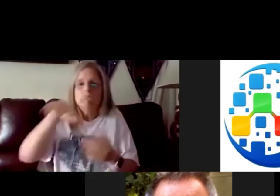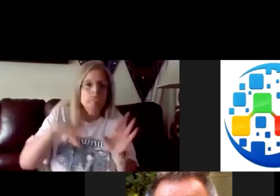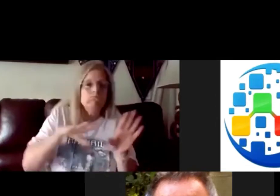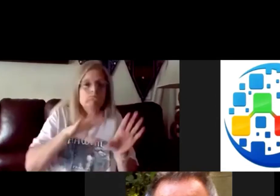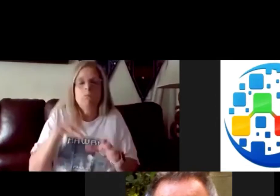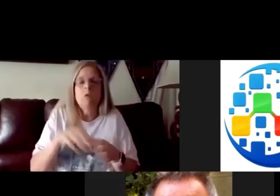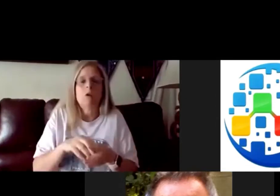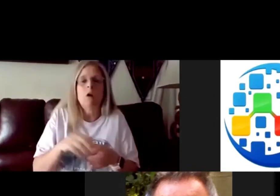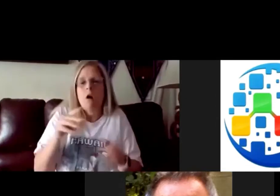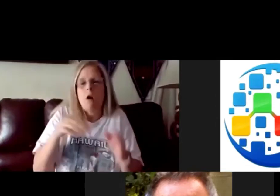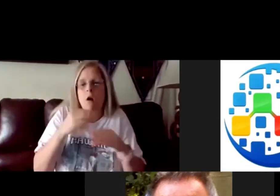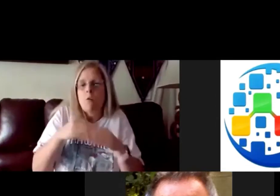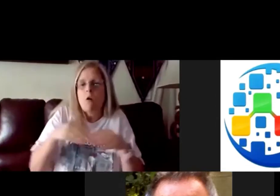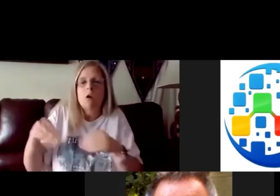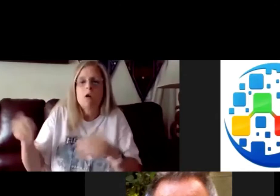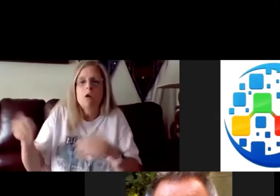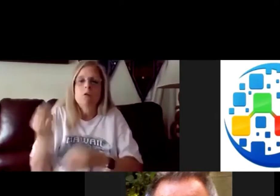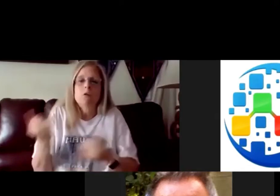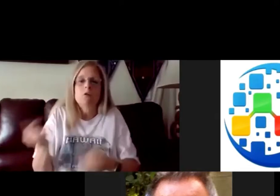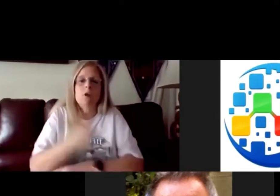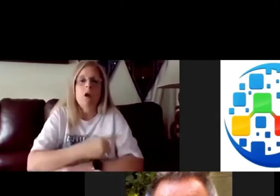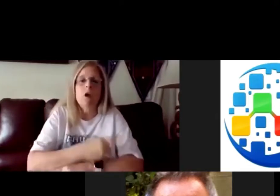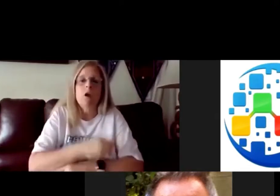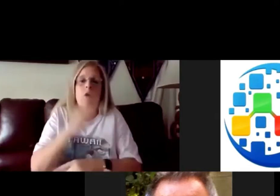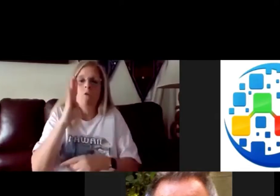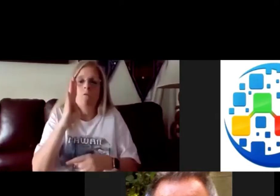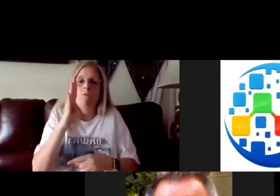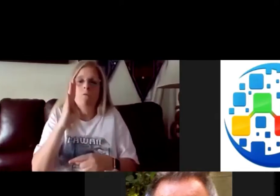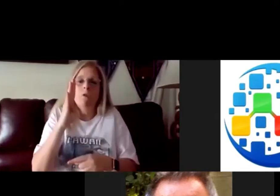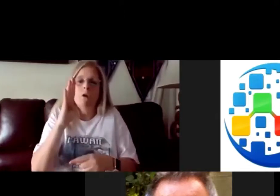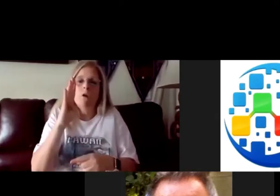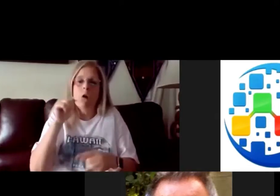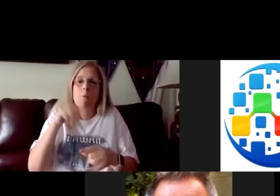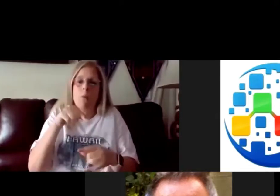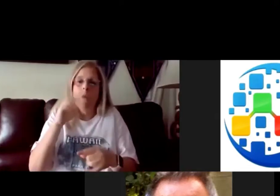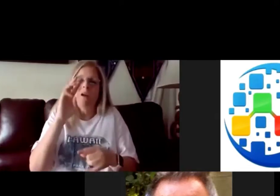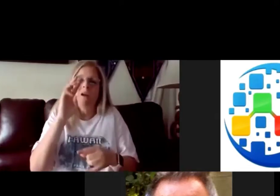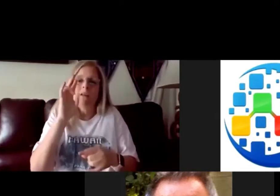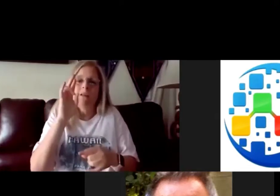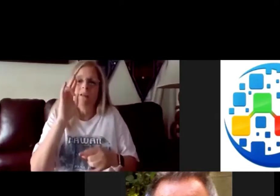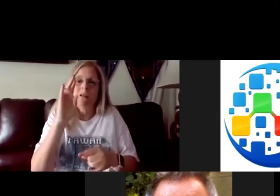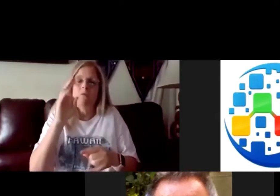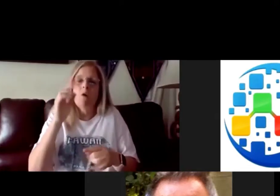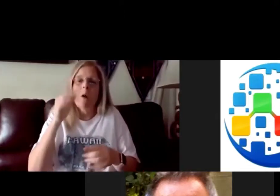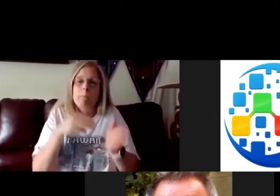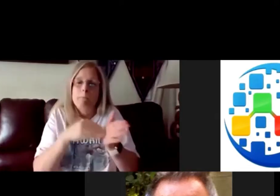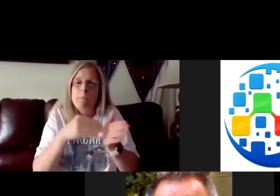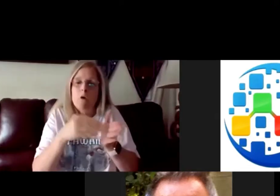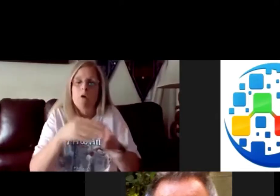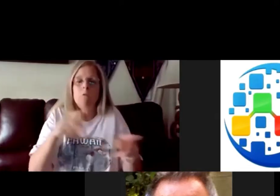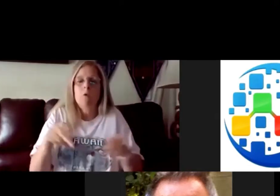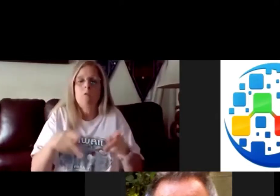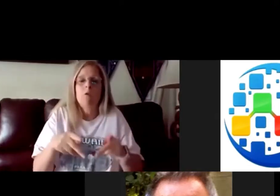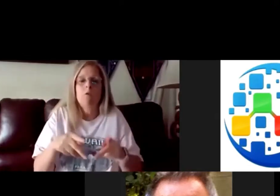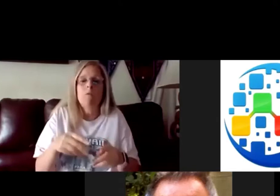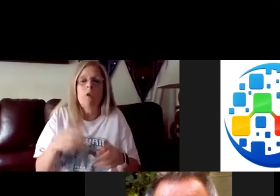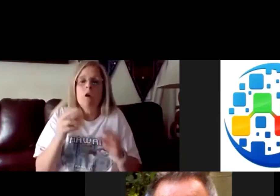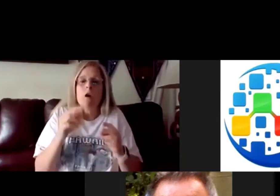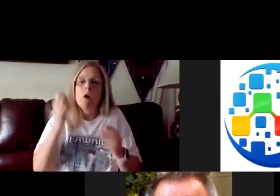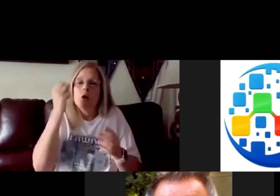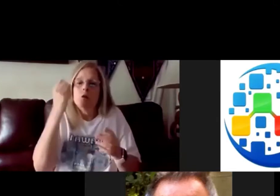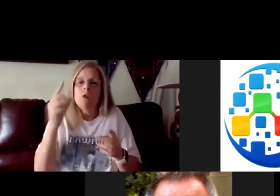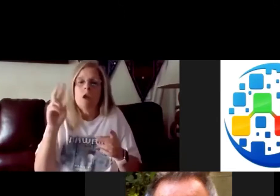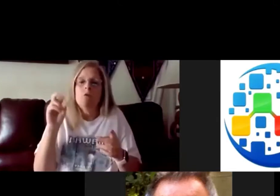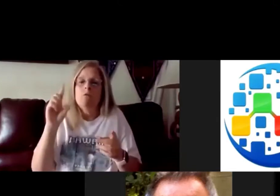market today is about 4.7 billion people. Really important to understand the volume behind that, because that's how we get